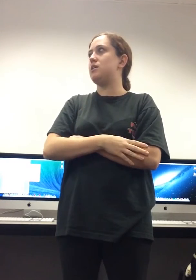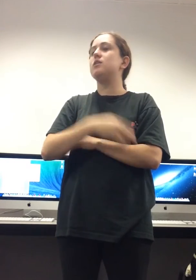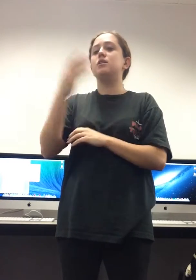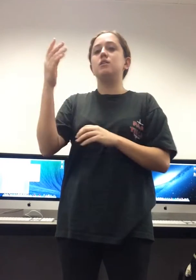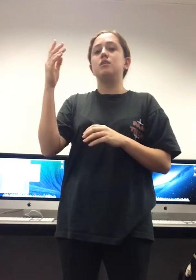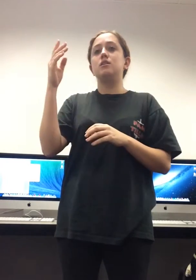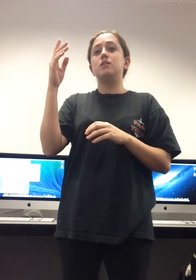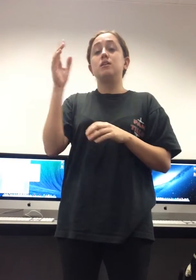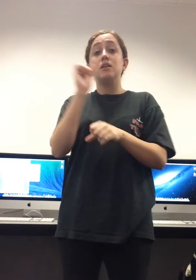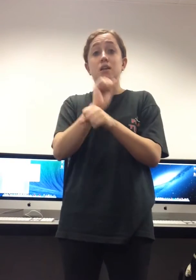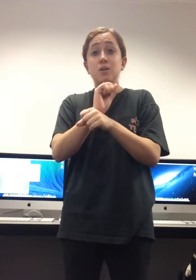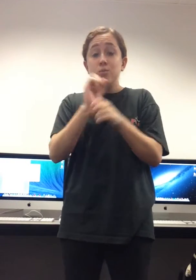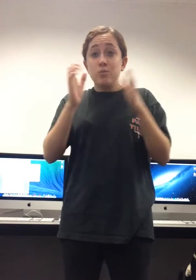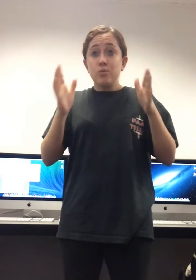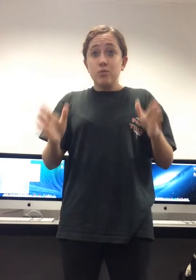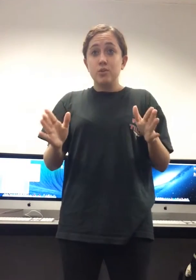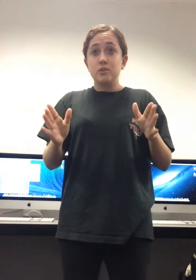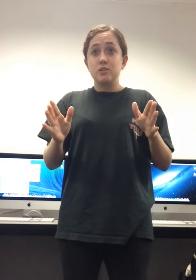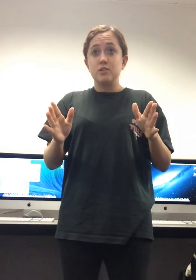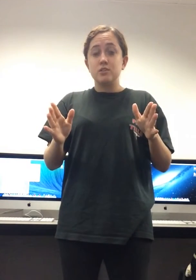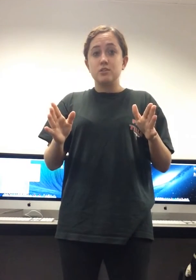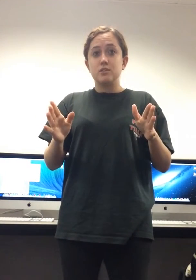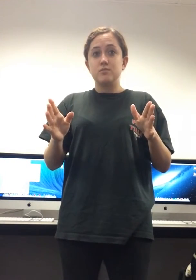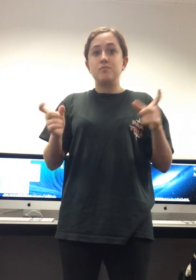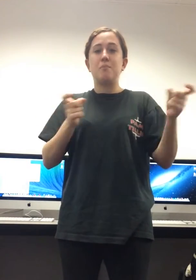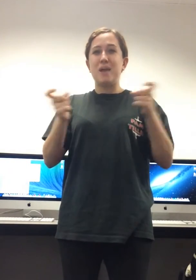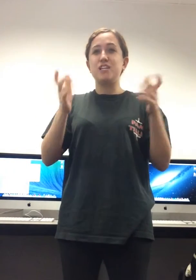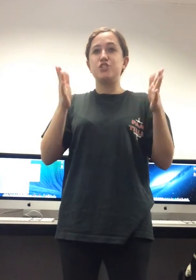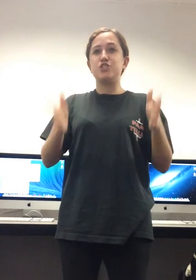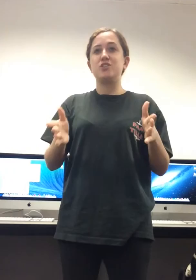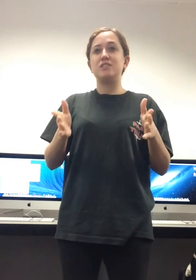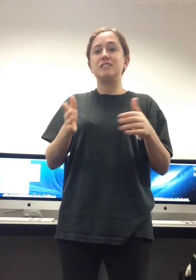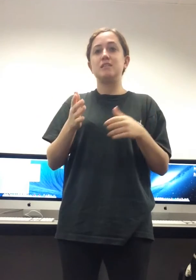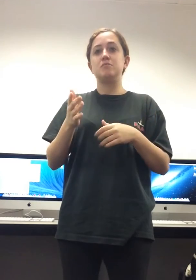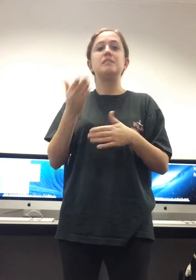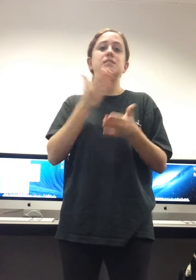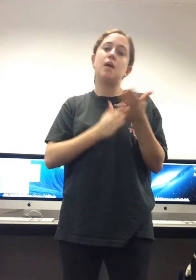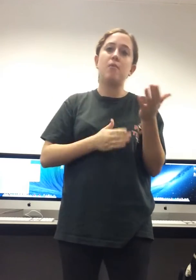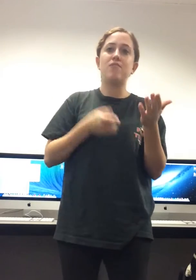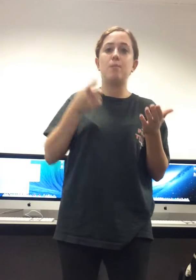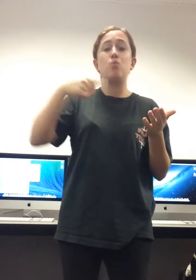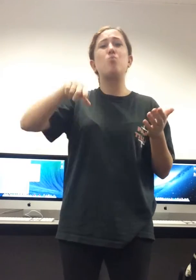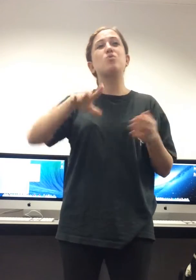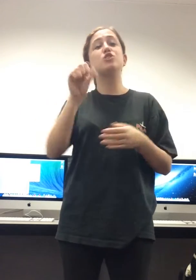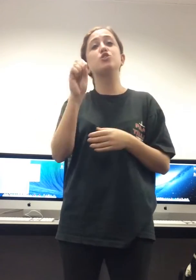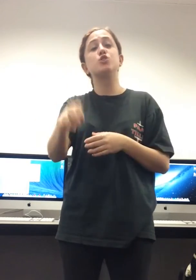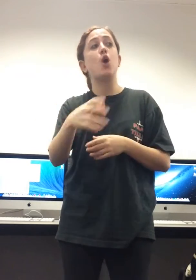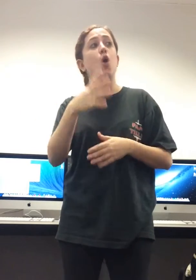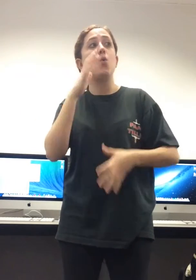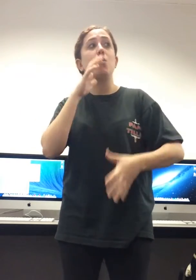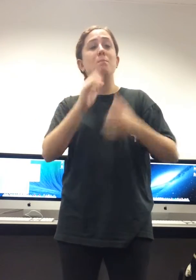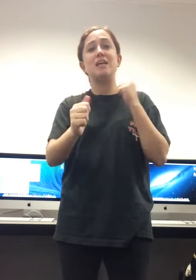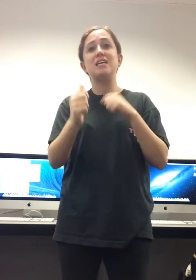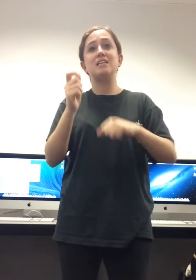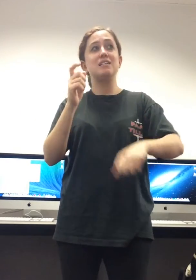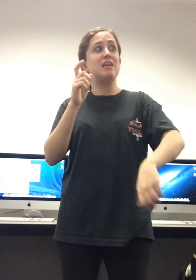Employers were so cruel at times, not all employers, but some employers were so cruel at times that people caught talking, singing,